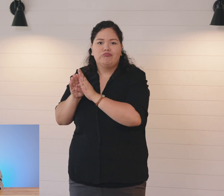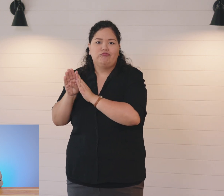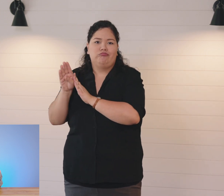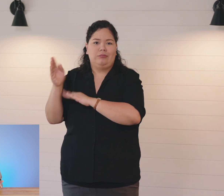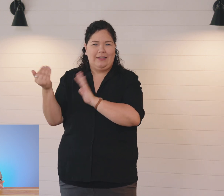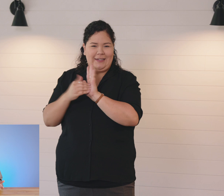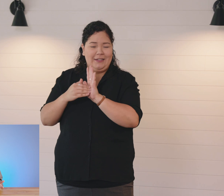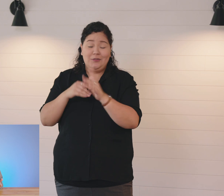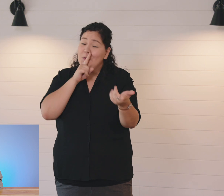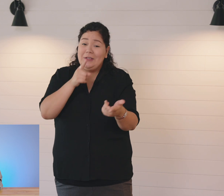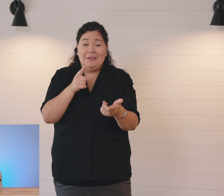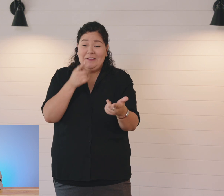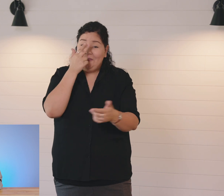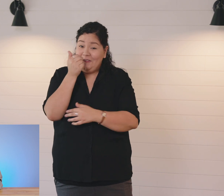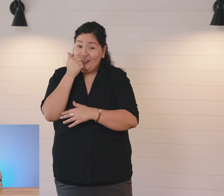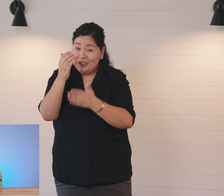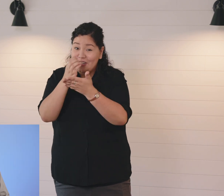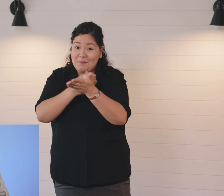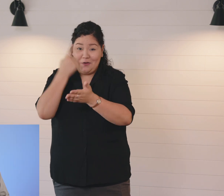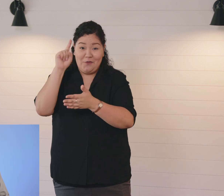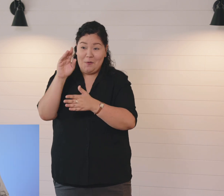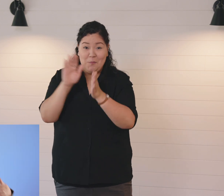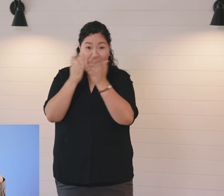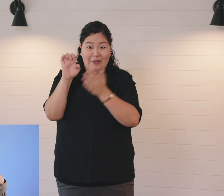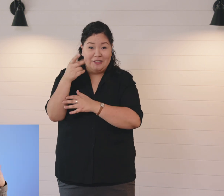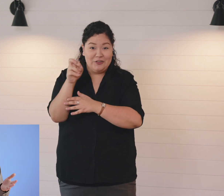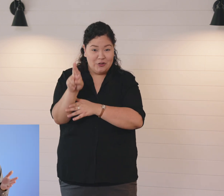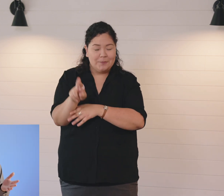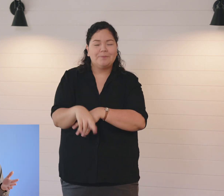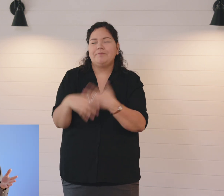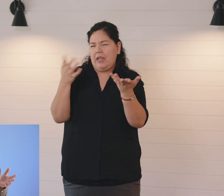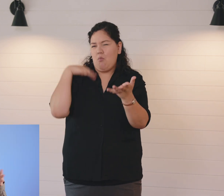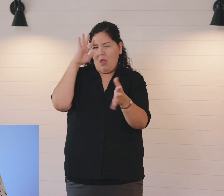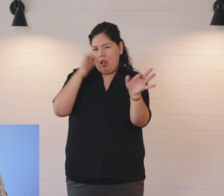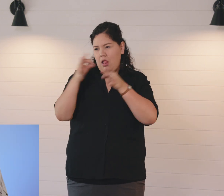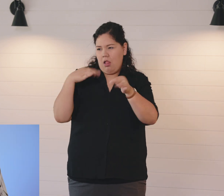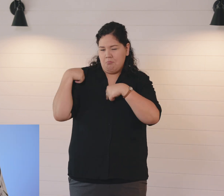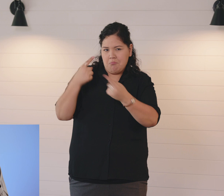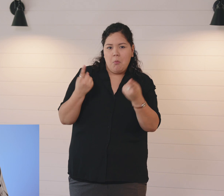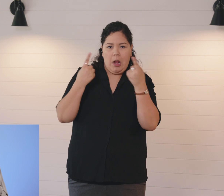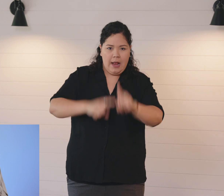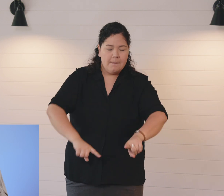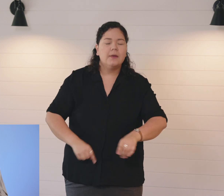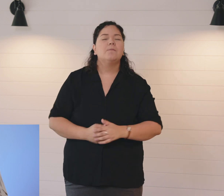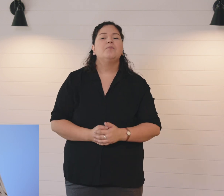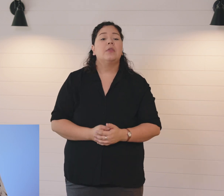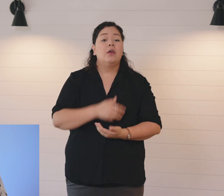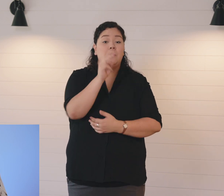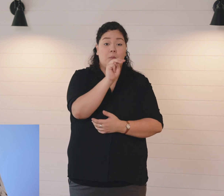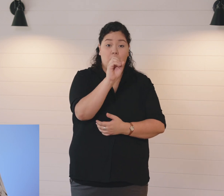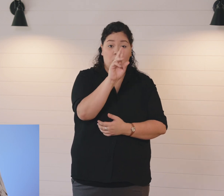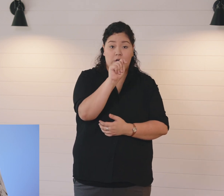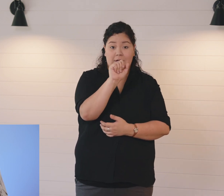lovely, funny chapter in the book of Esther. To get you up to speed to where we've been,